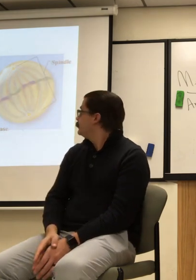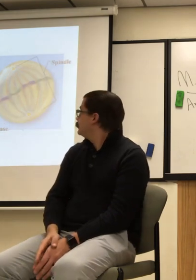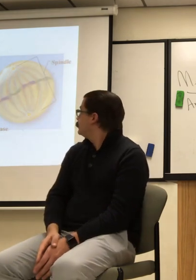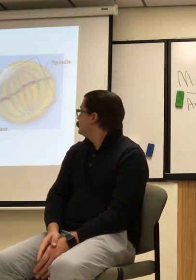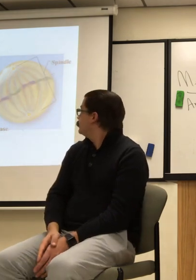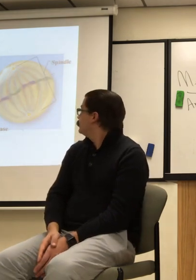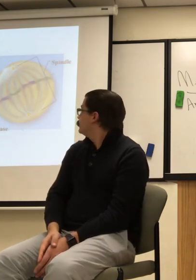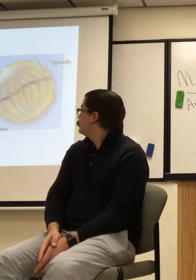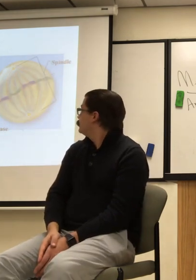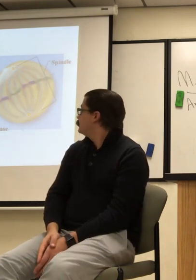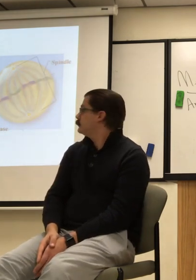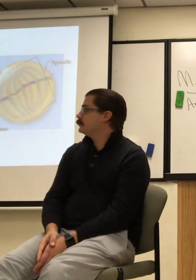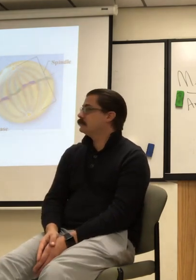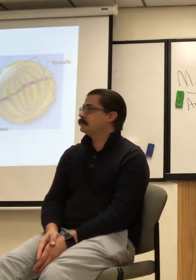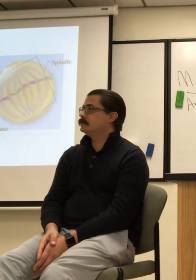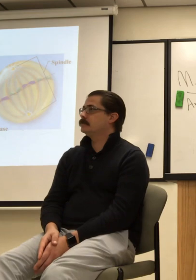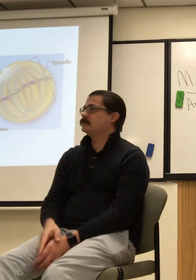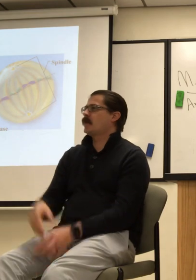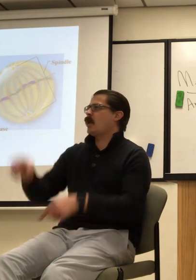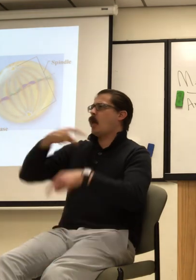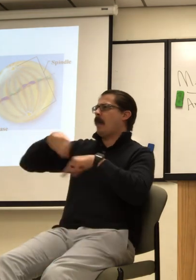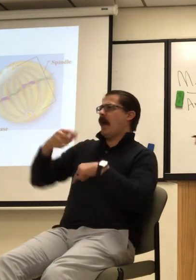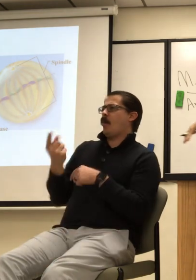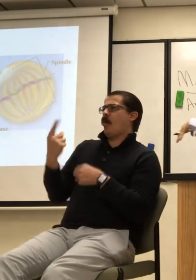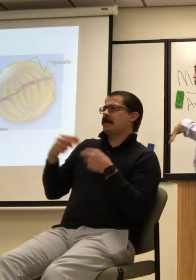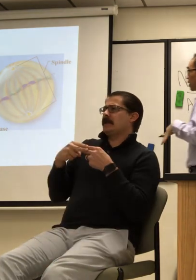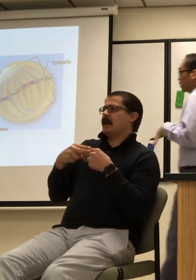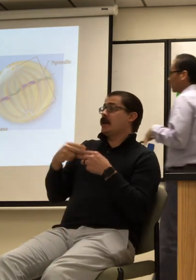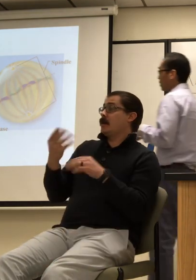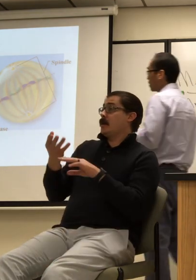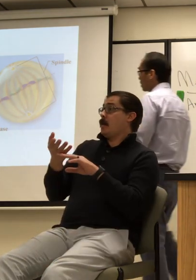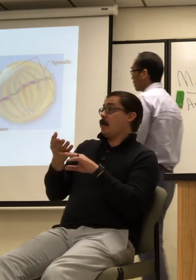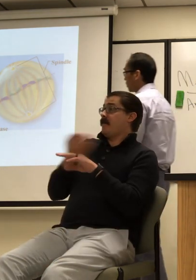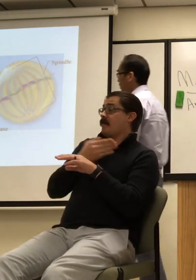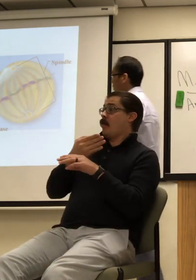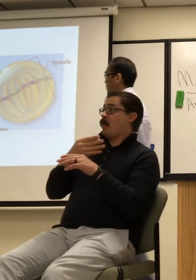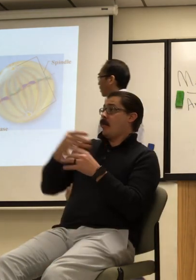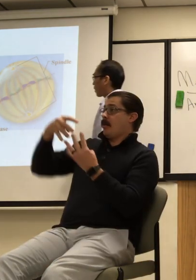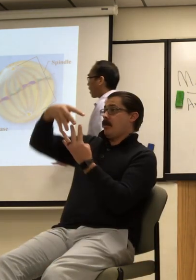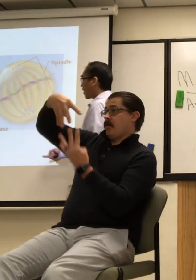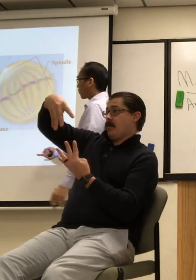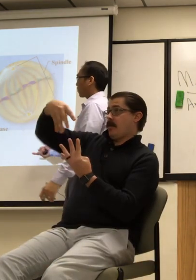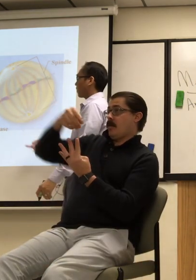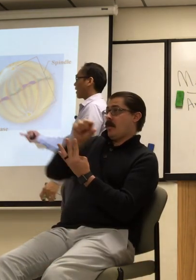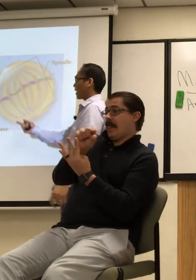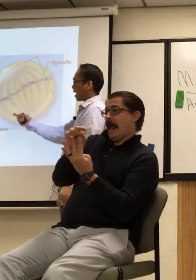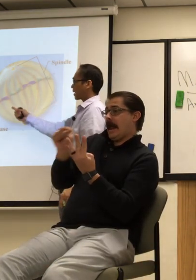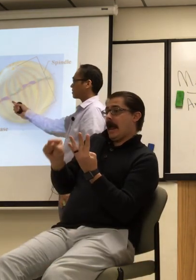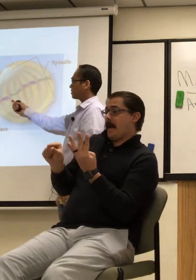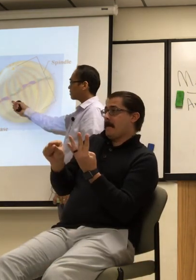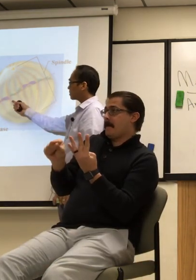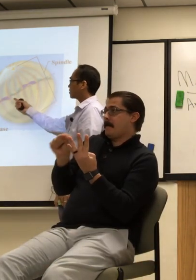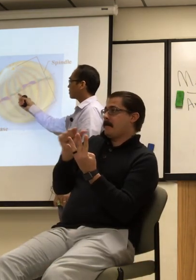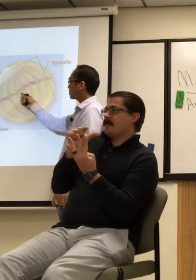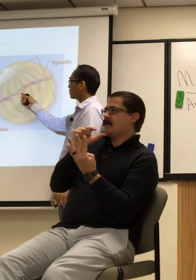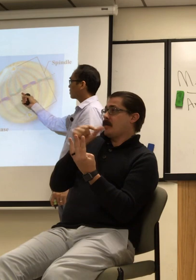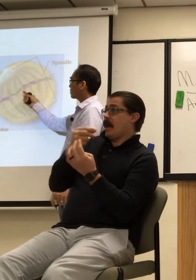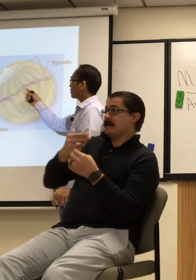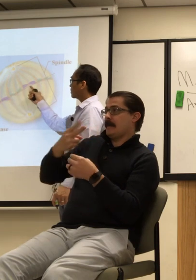Let's go back to the previous slide. Before, when they're all lined up, they're not separating. But remember how like they're like